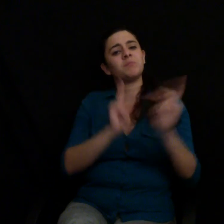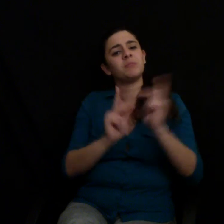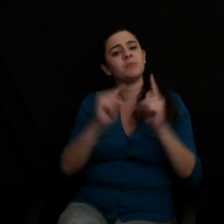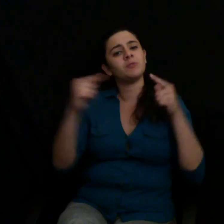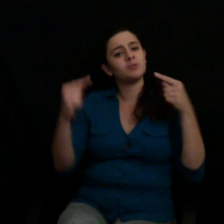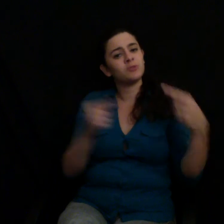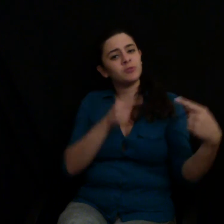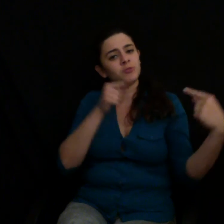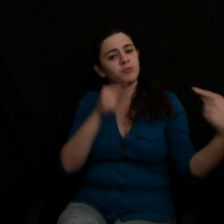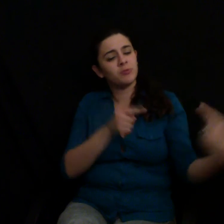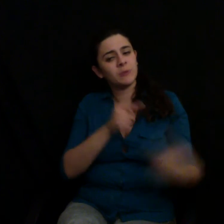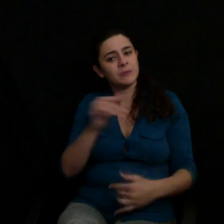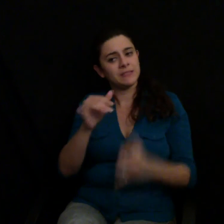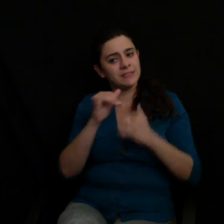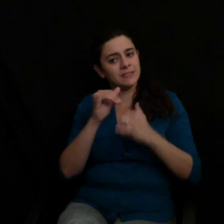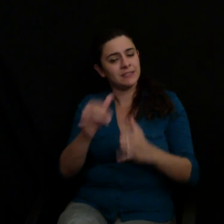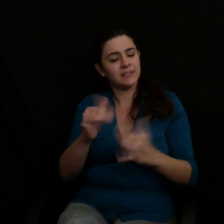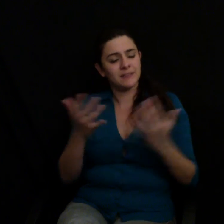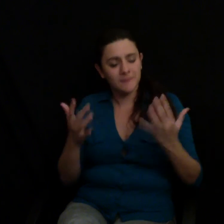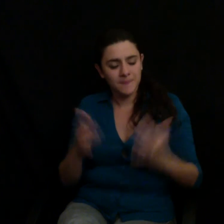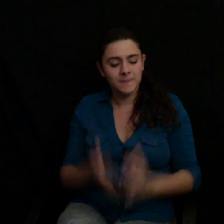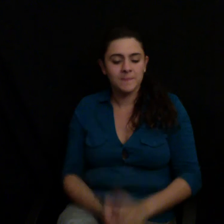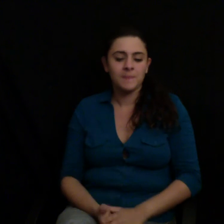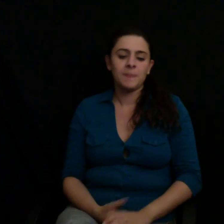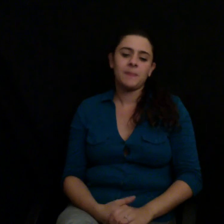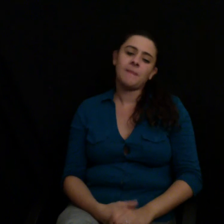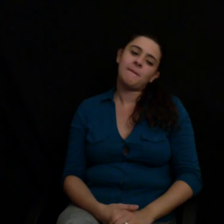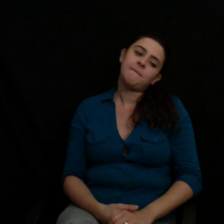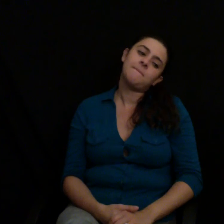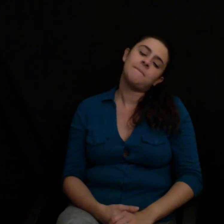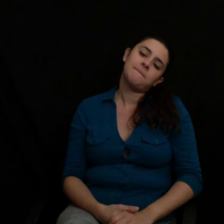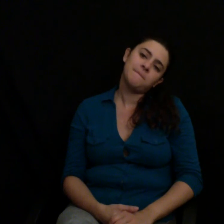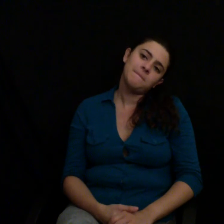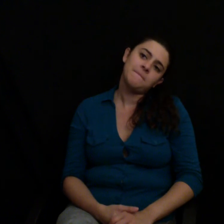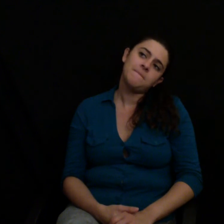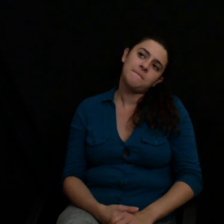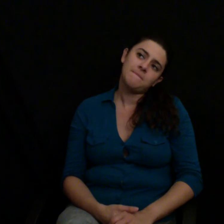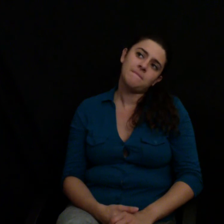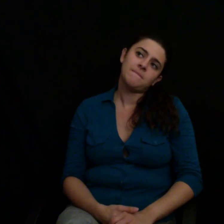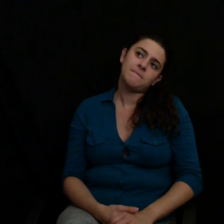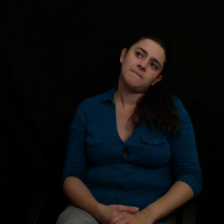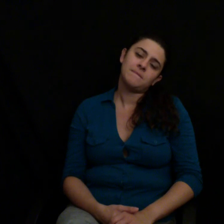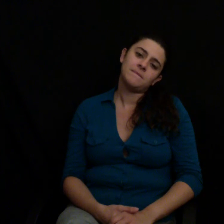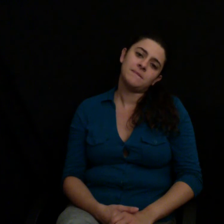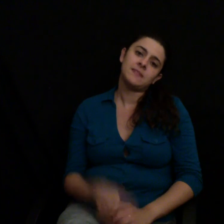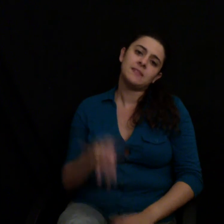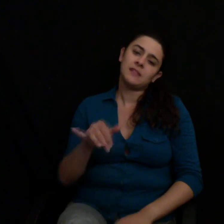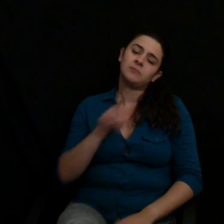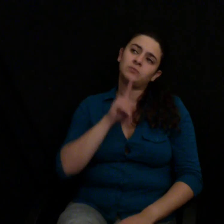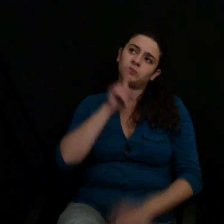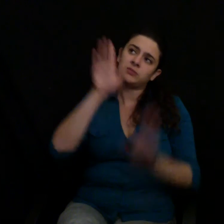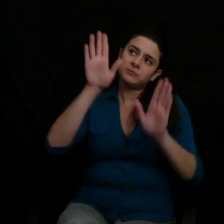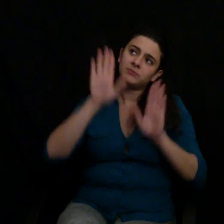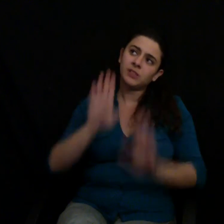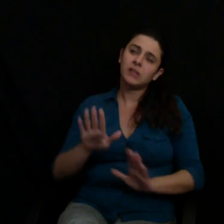something there as well. And was really great to hear. I mean, not that they're